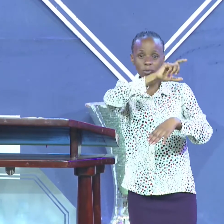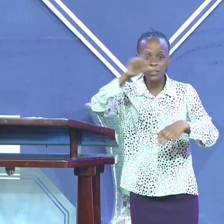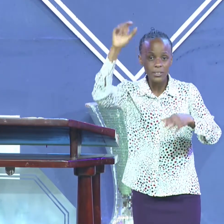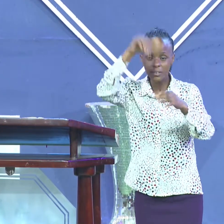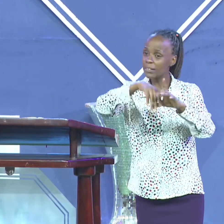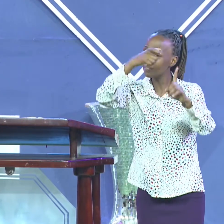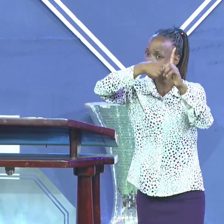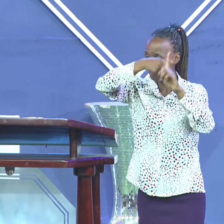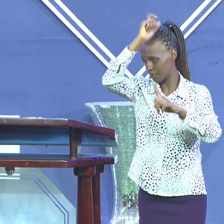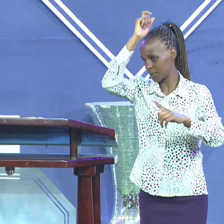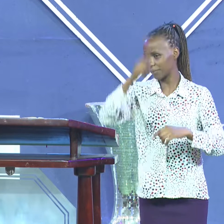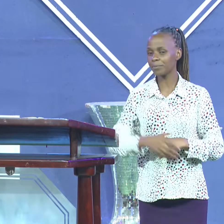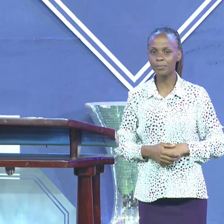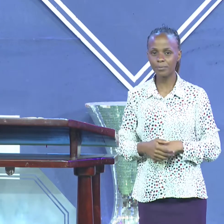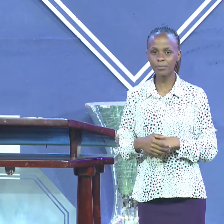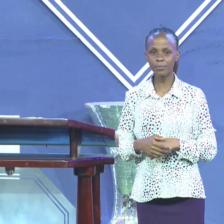45,000. It would even take 2 weeks in a